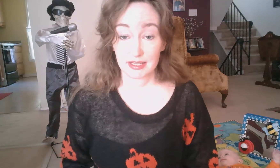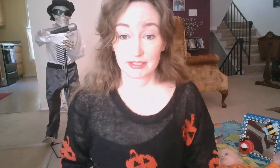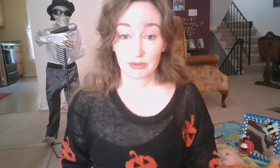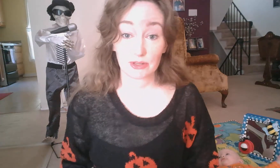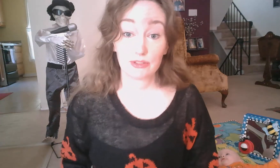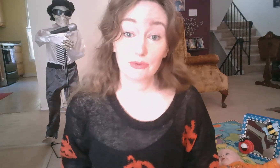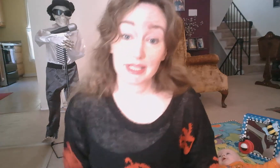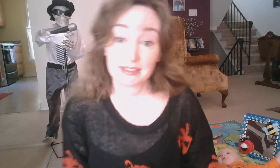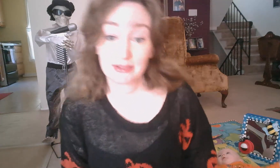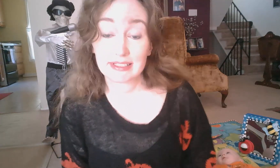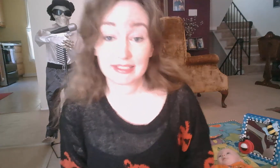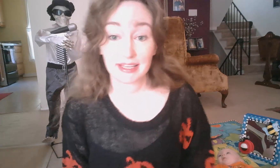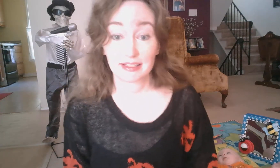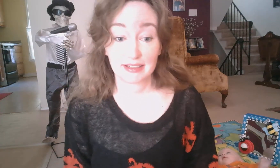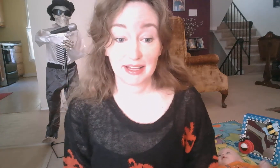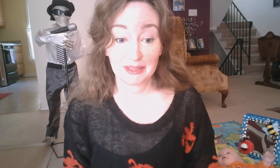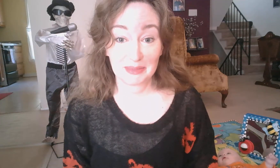So there are two ways you can say Halloween.